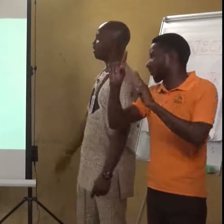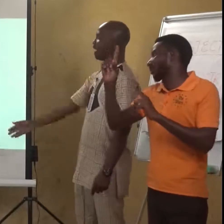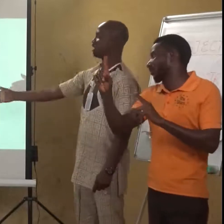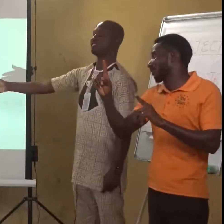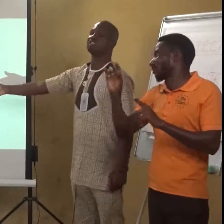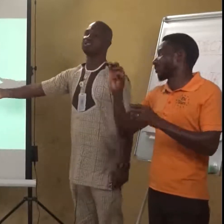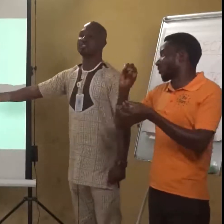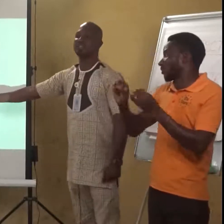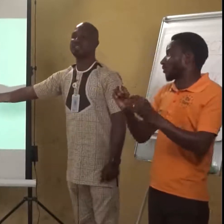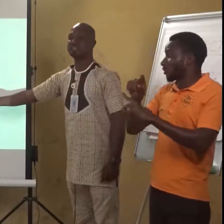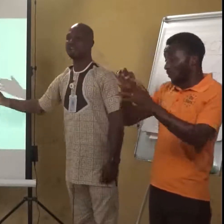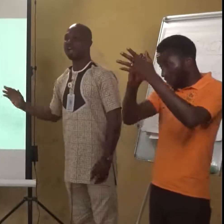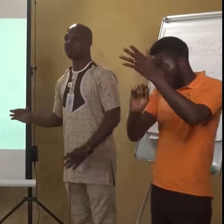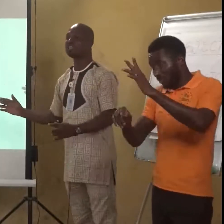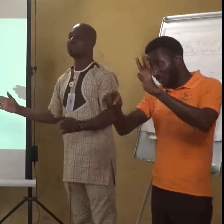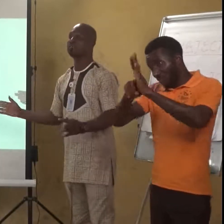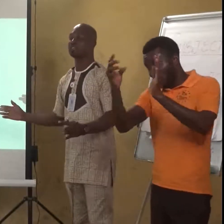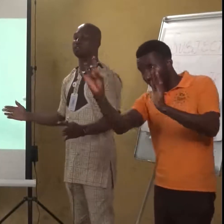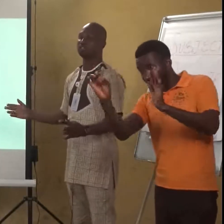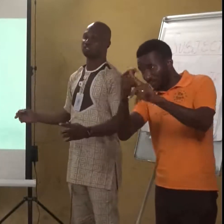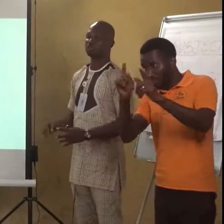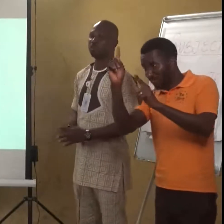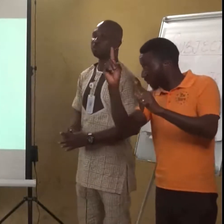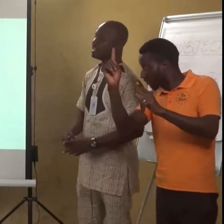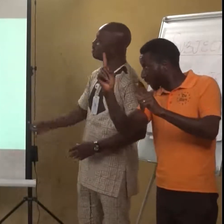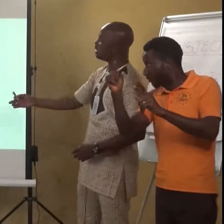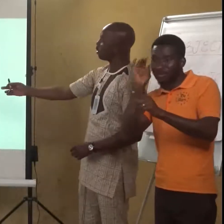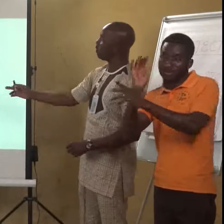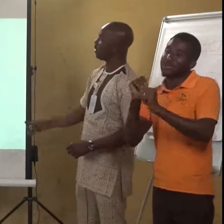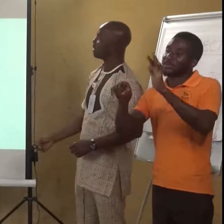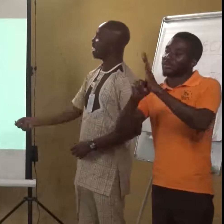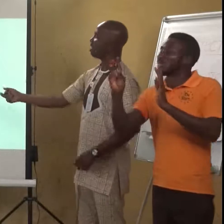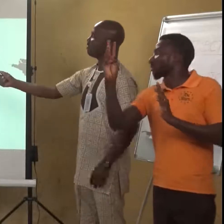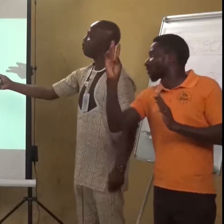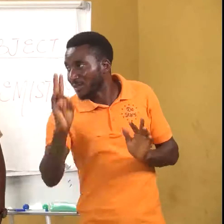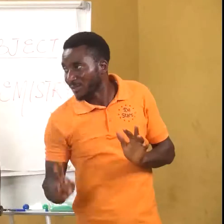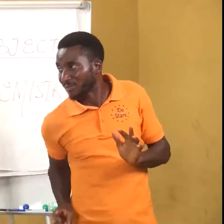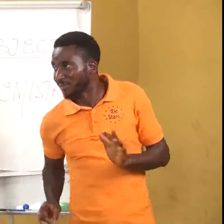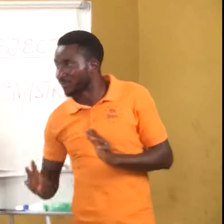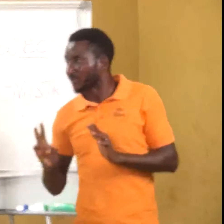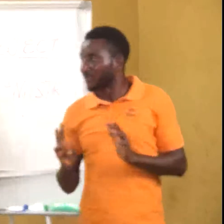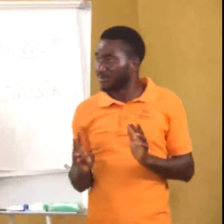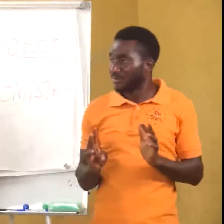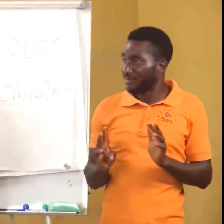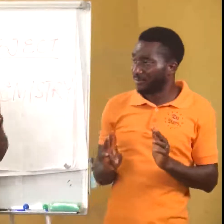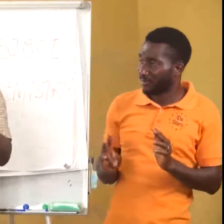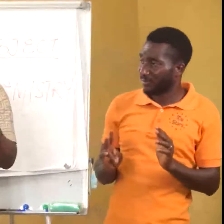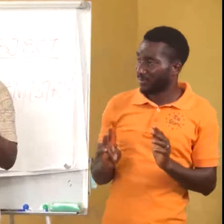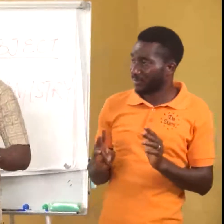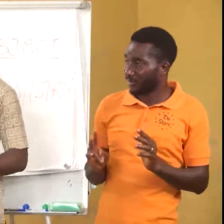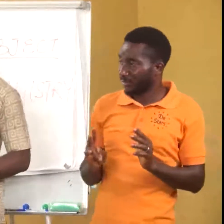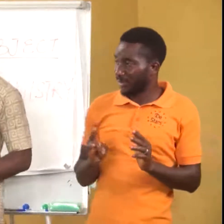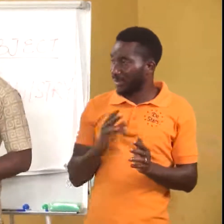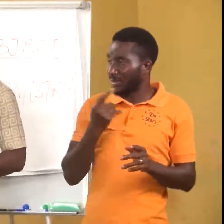compound as it has been named earlier. I will give you the methodology. When you are naming a compound that have more than 2 atoms in